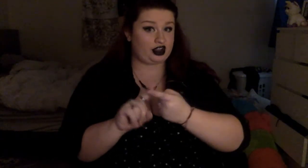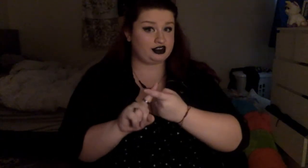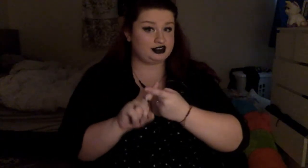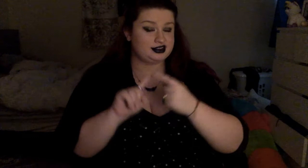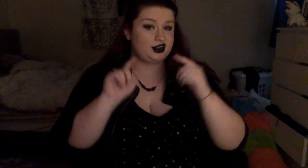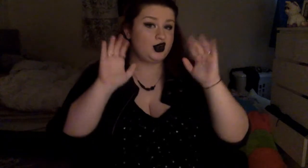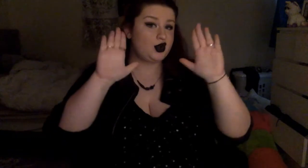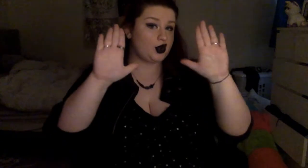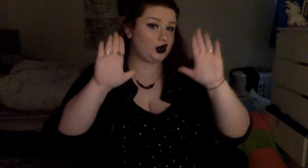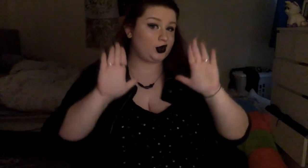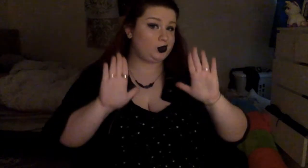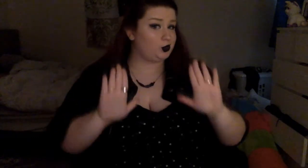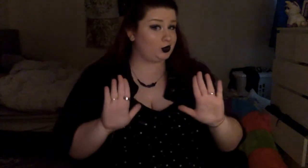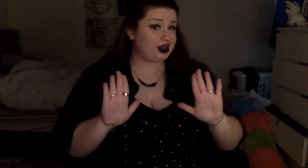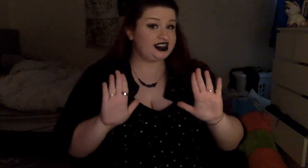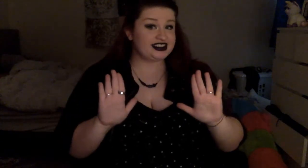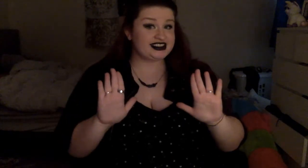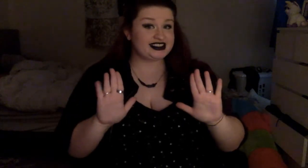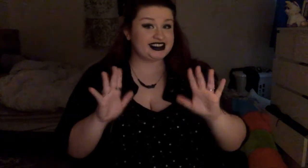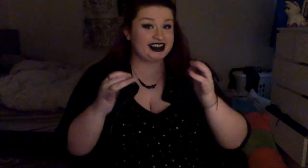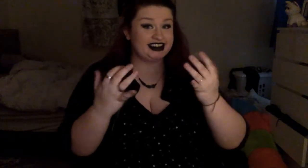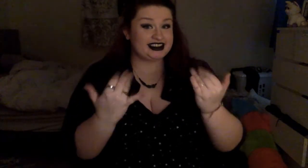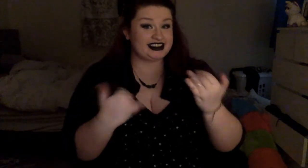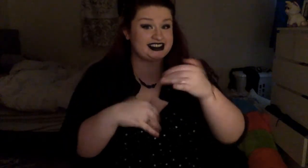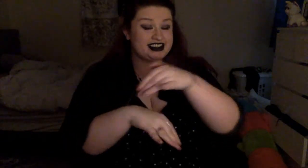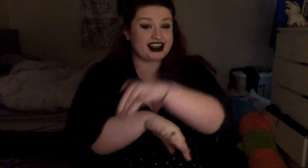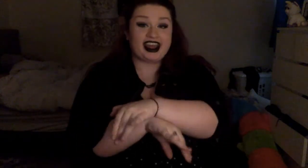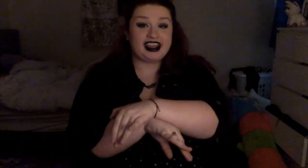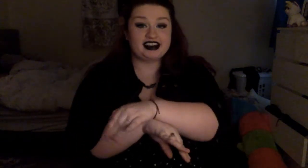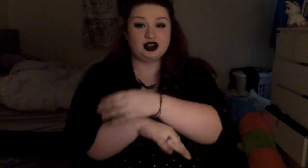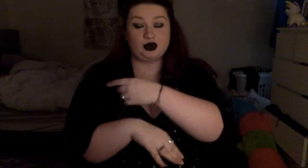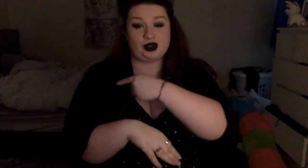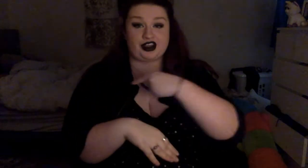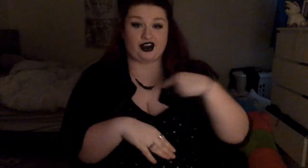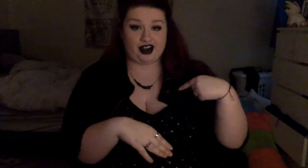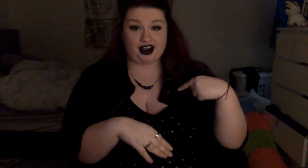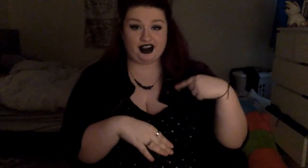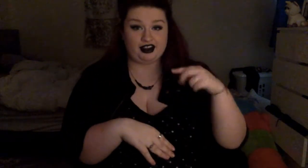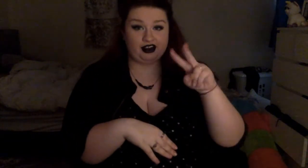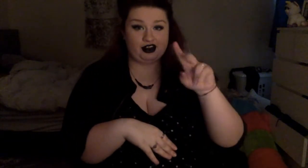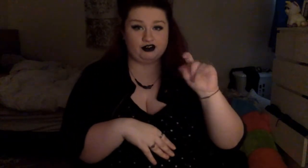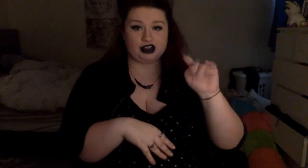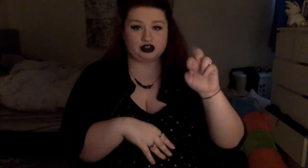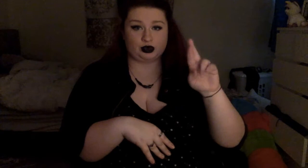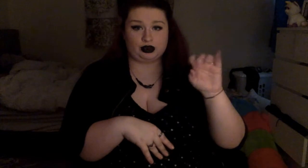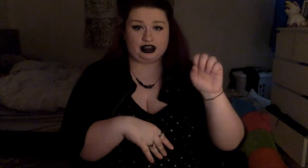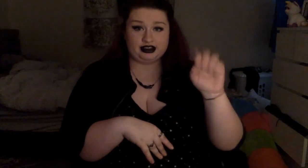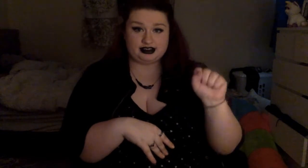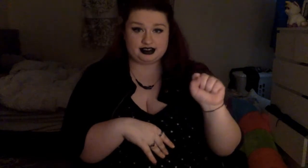friends are glorious. Tonight, we are victorious.